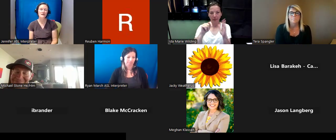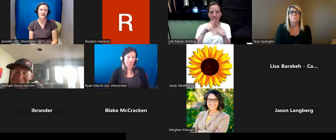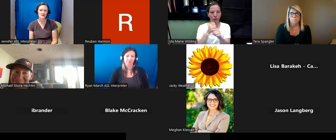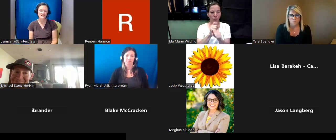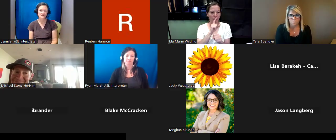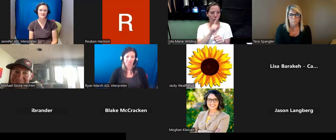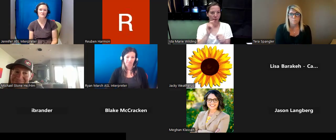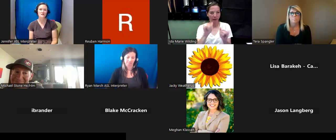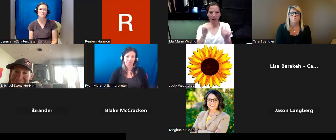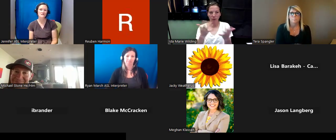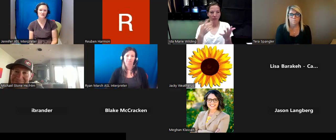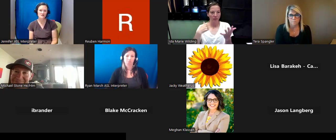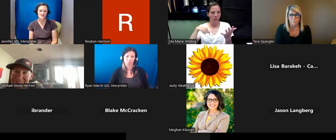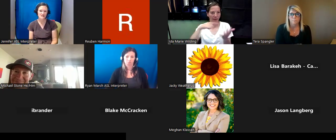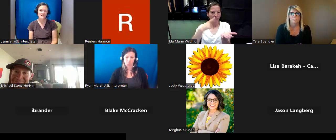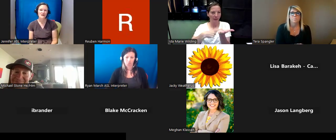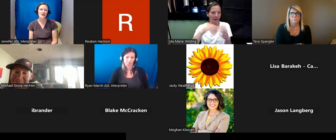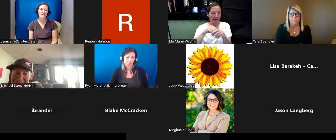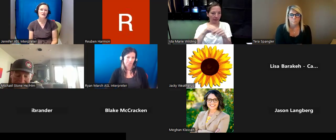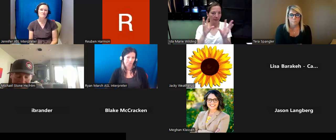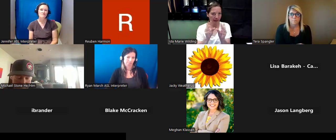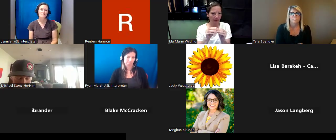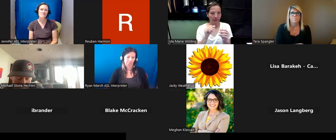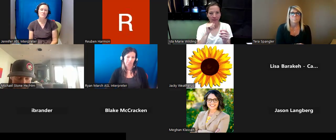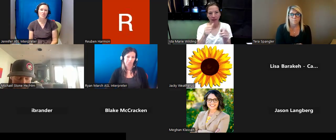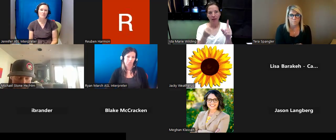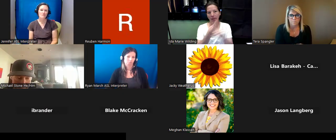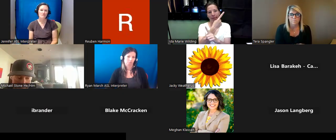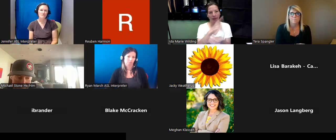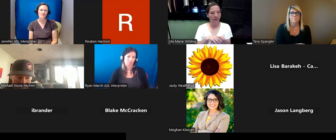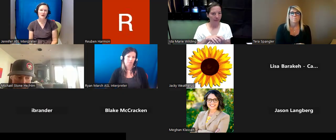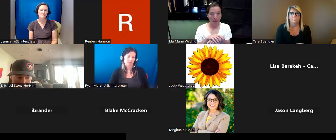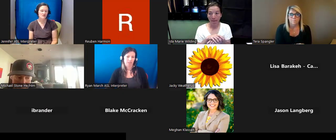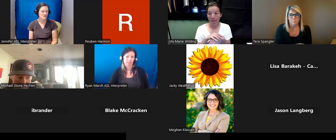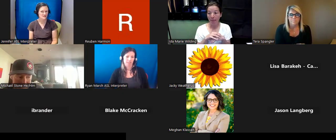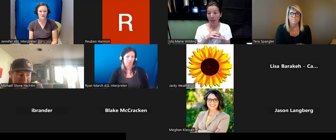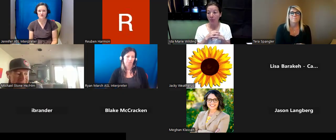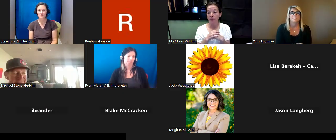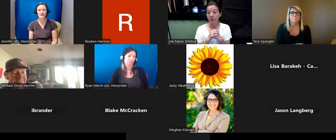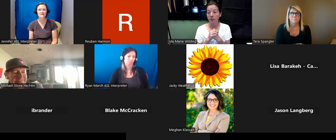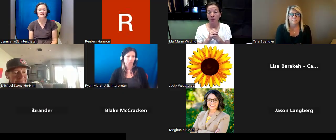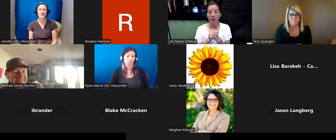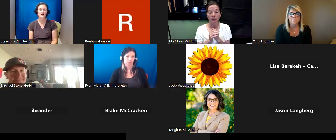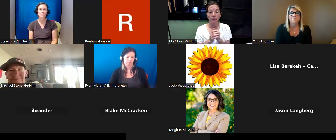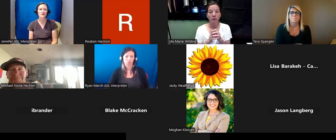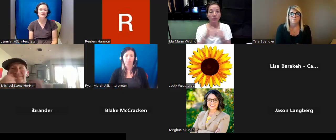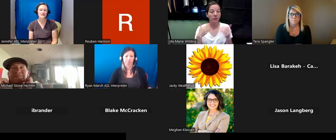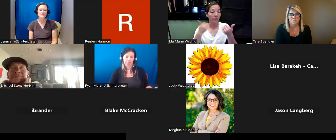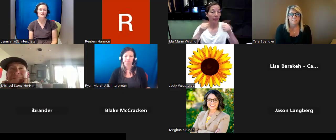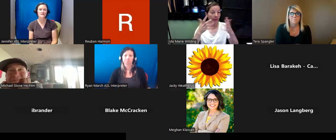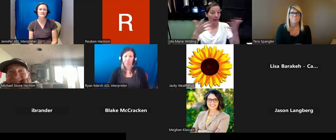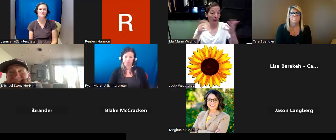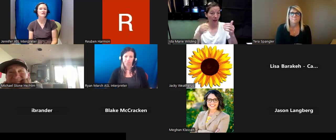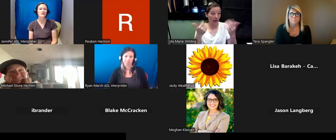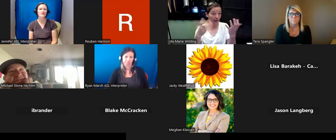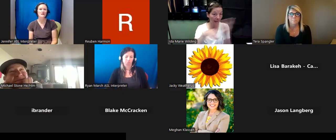well, but I will ask them to help me compose a script, um, and just to ensure that I stay on point for things